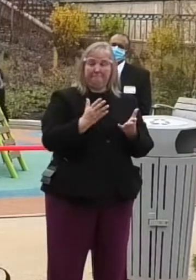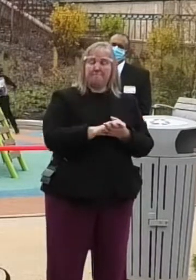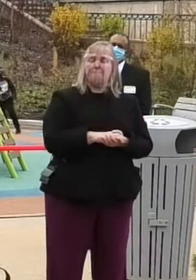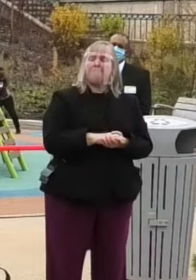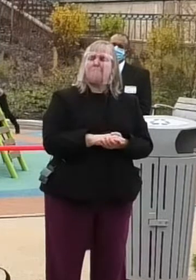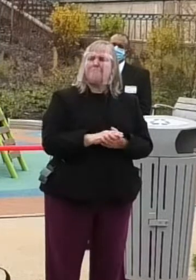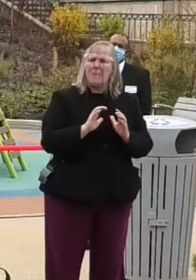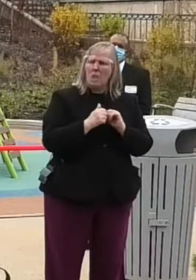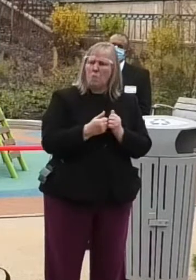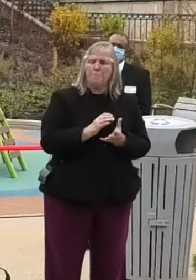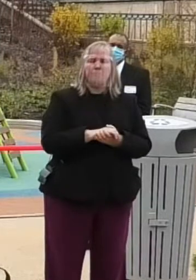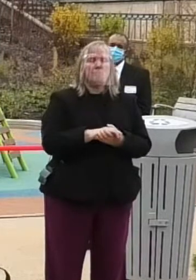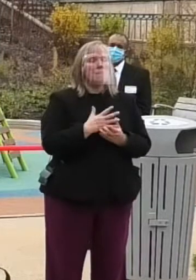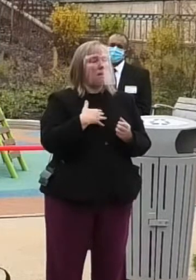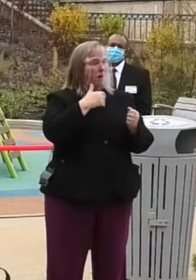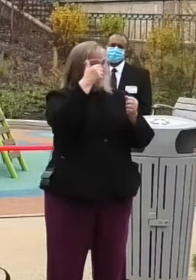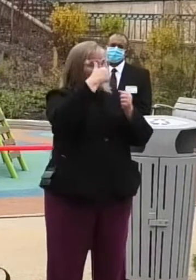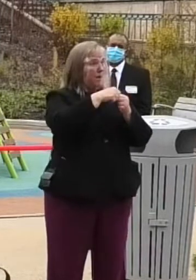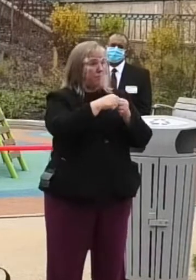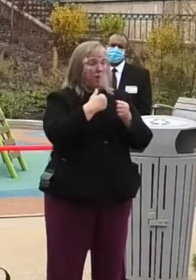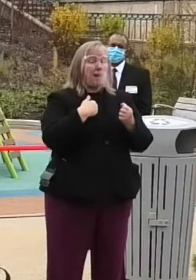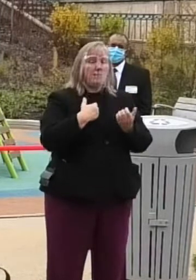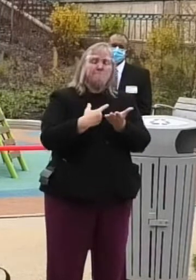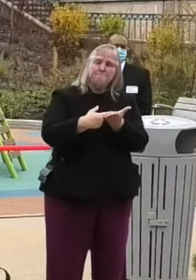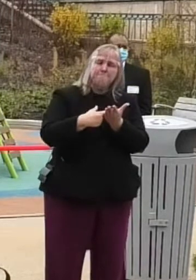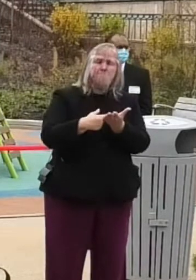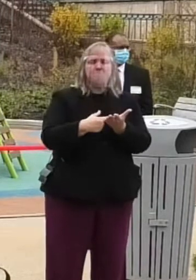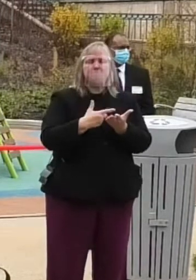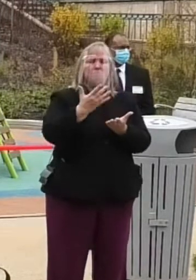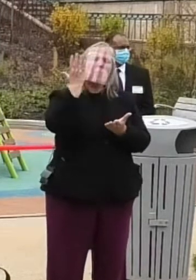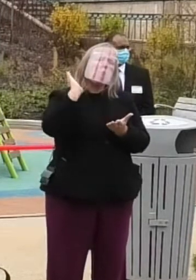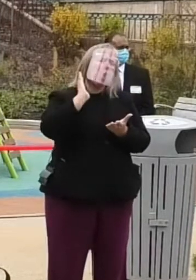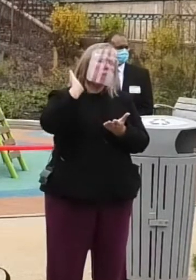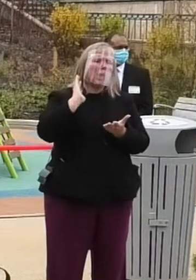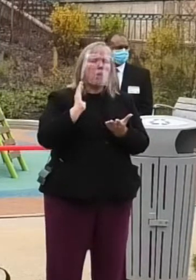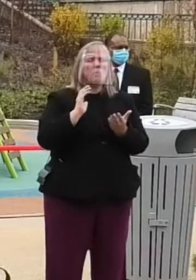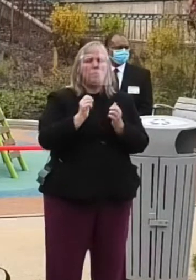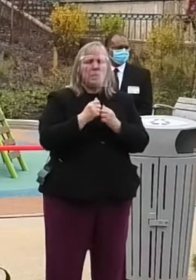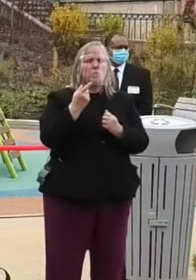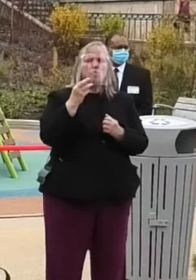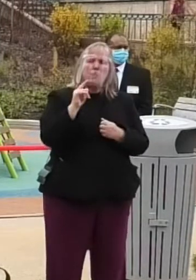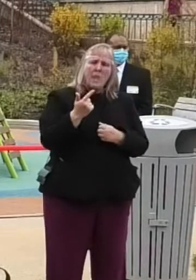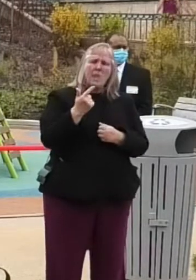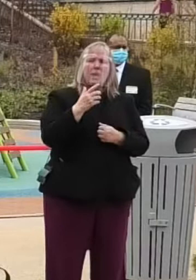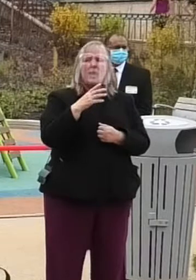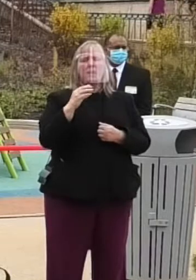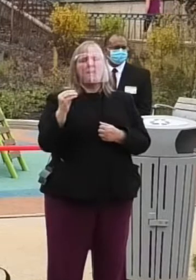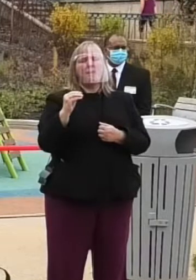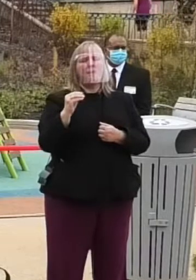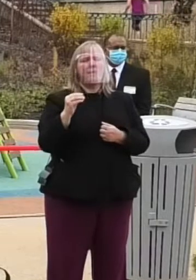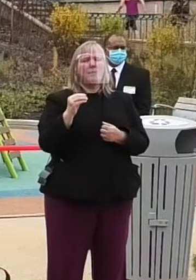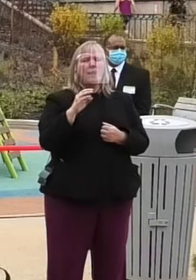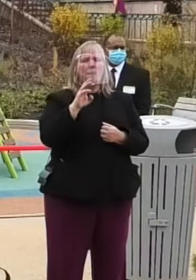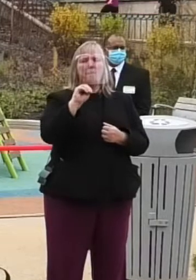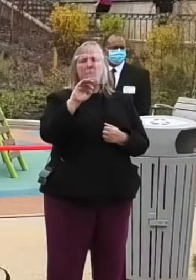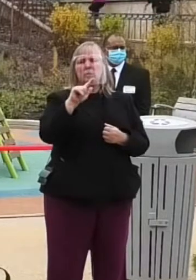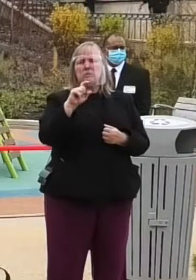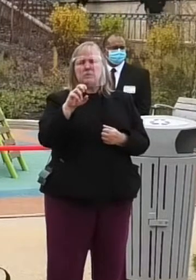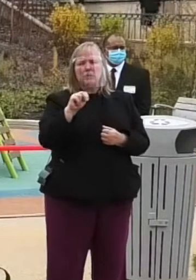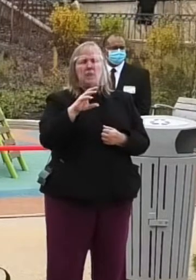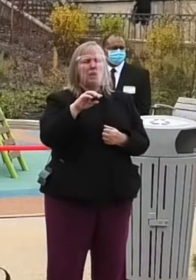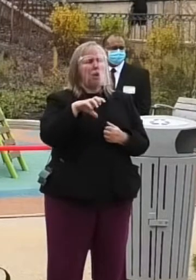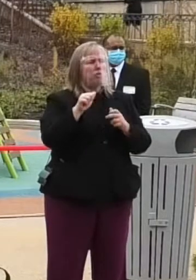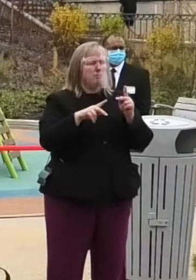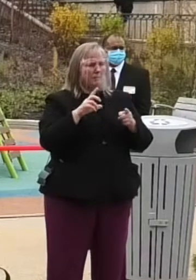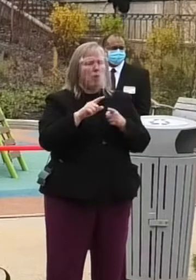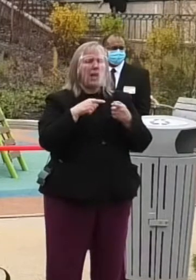You know, I recall having conversations early on with Greg and Milton and others as we